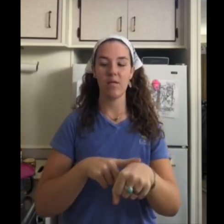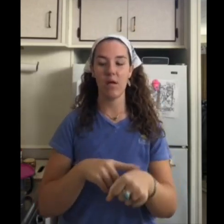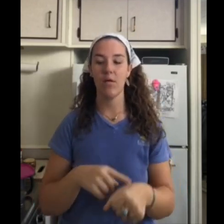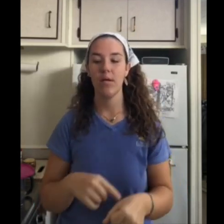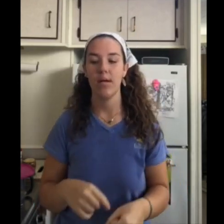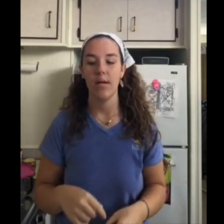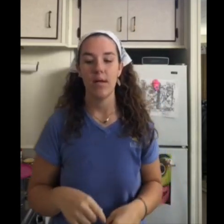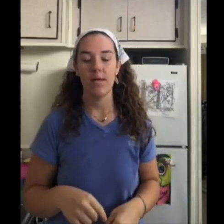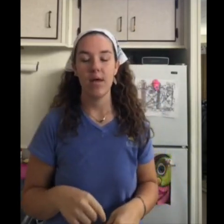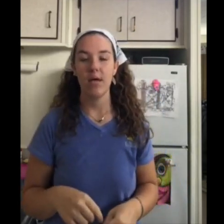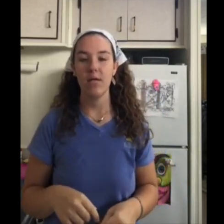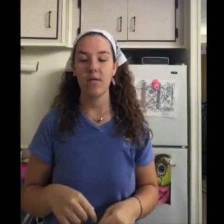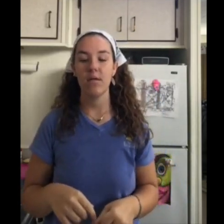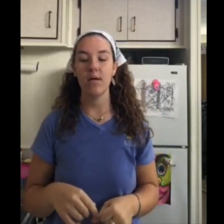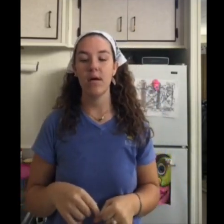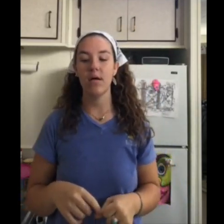So, there's enough.